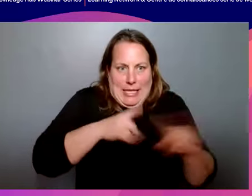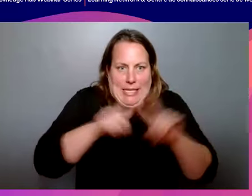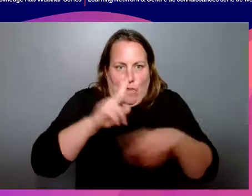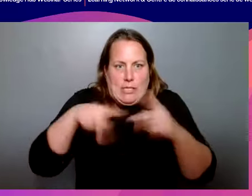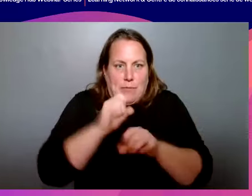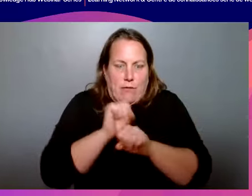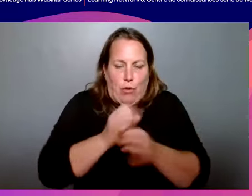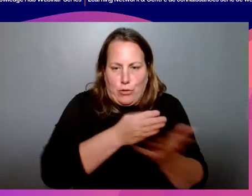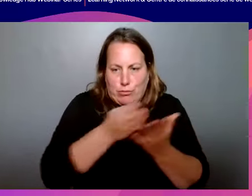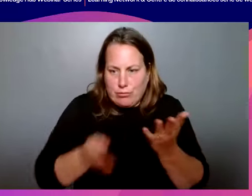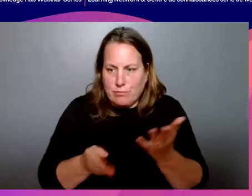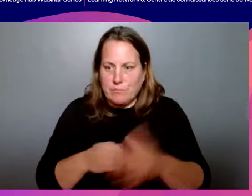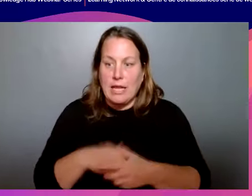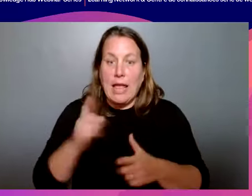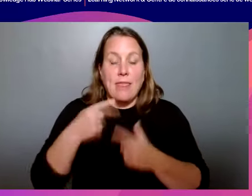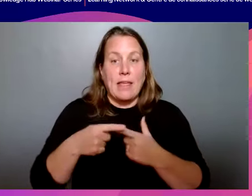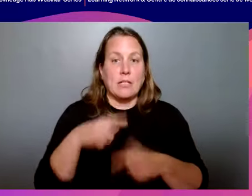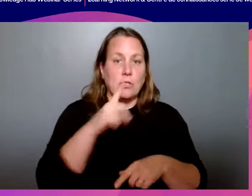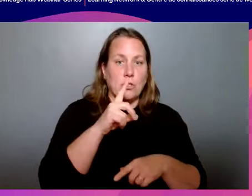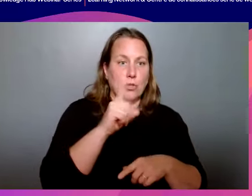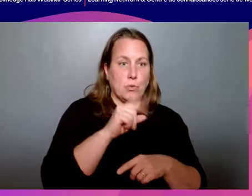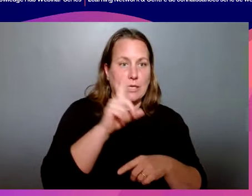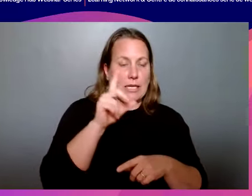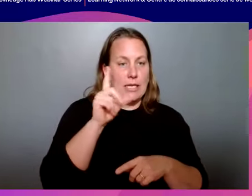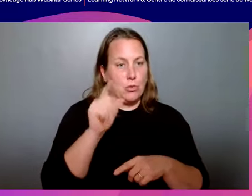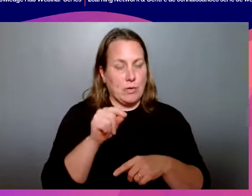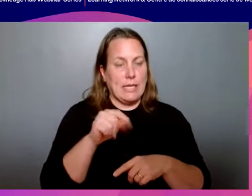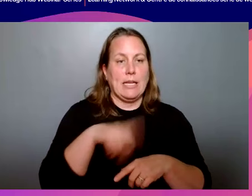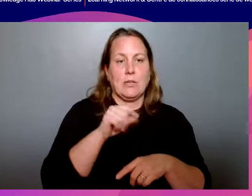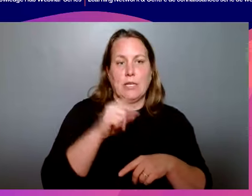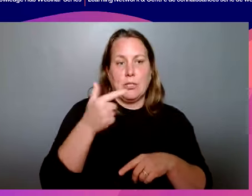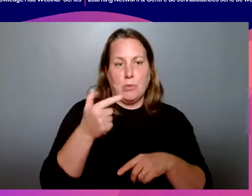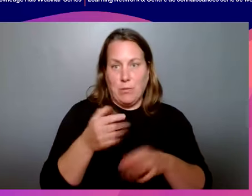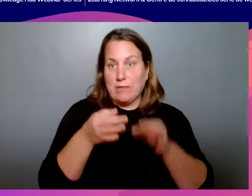in 2020 and 2021, the federal government conducted a